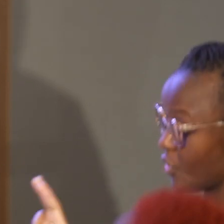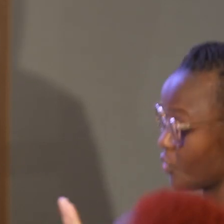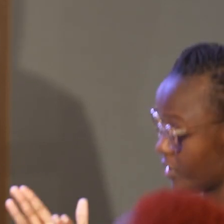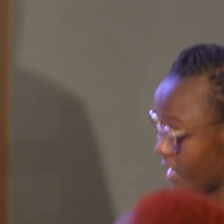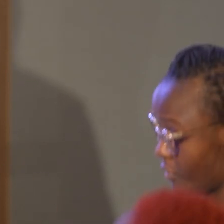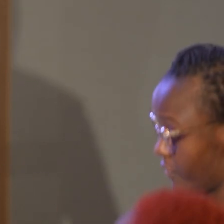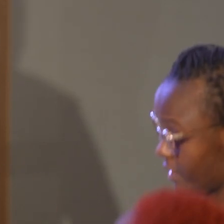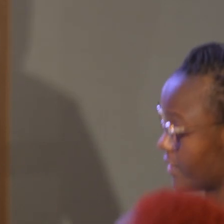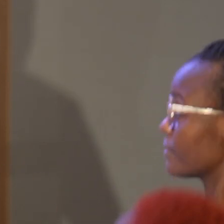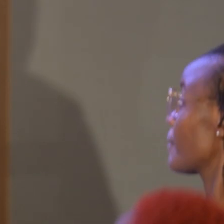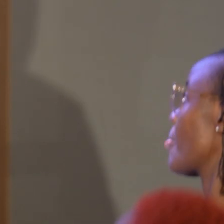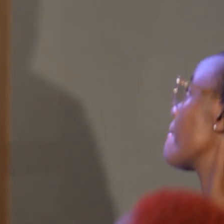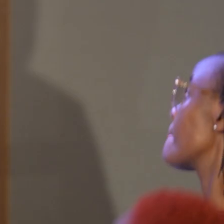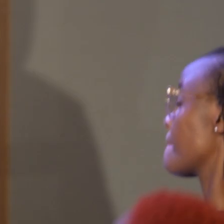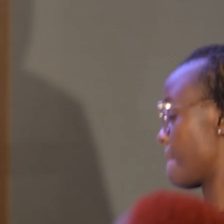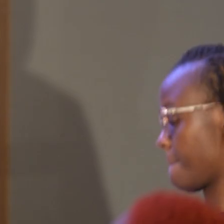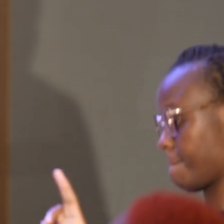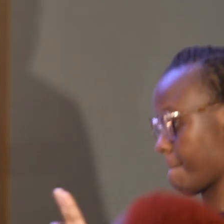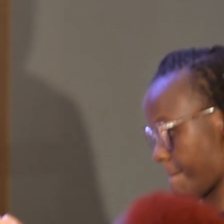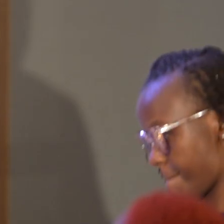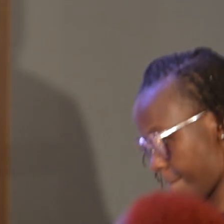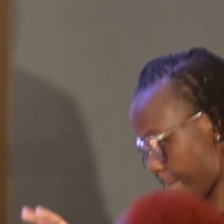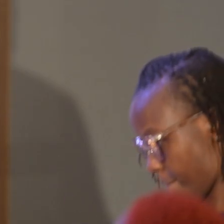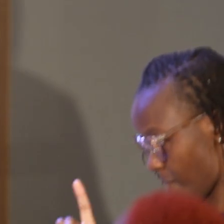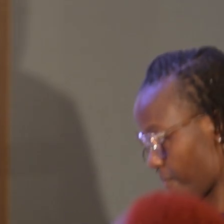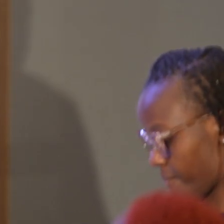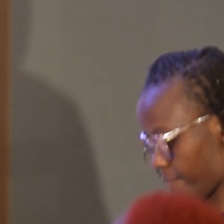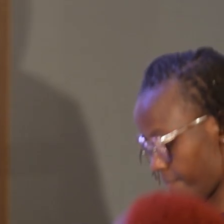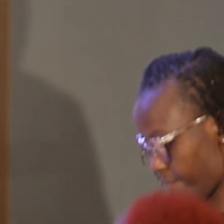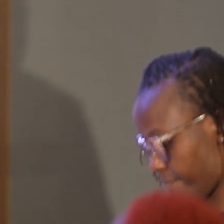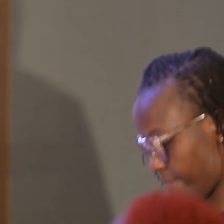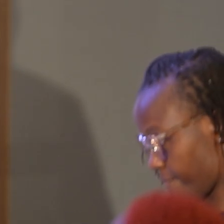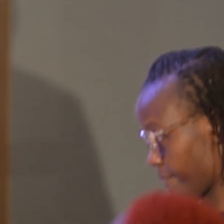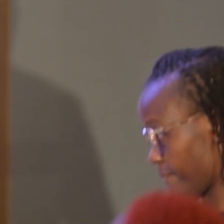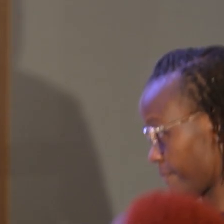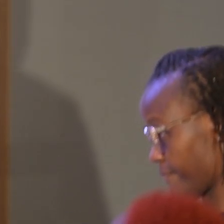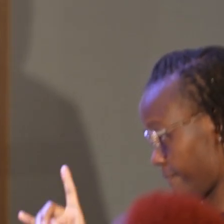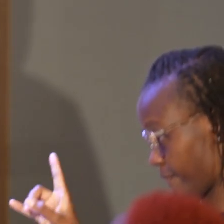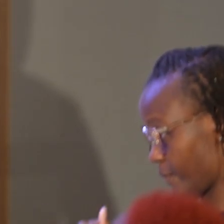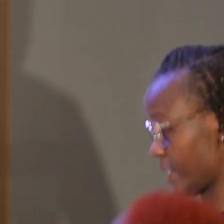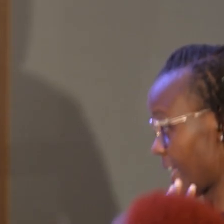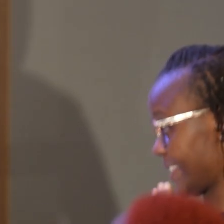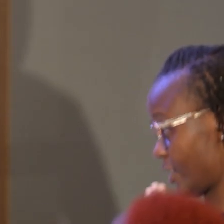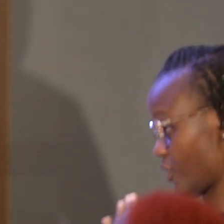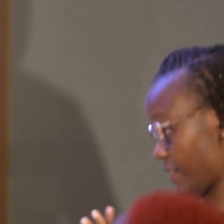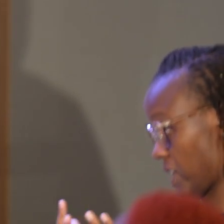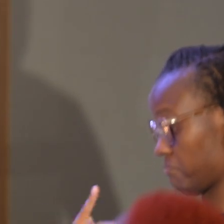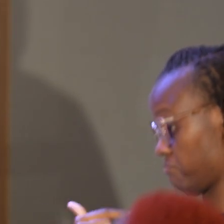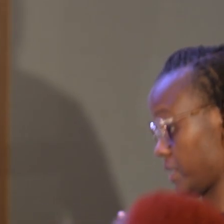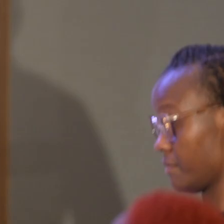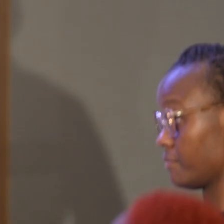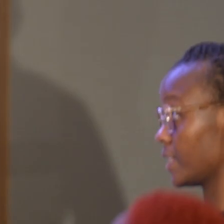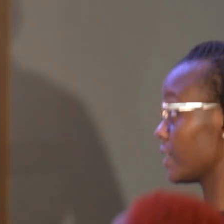and I consider myself as a user. I'm using a Braille device here, which is a digital device. Whatever I'm reading,